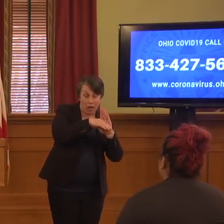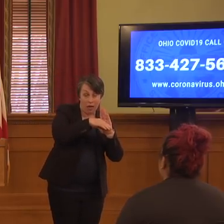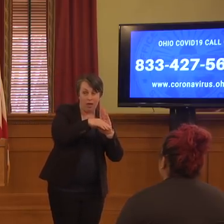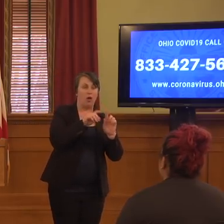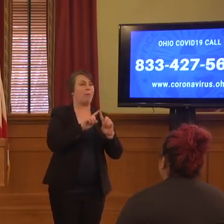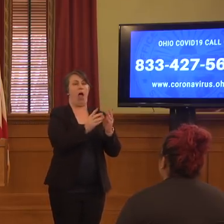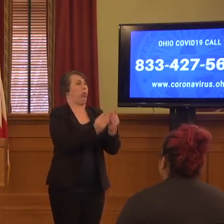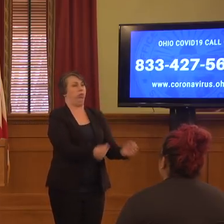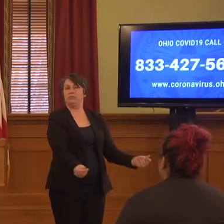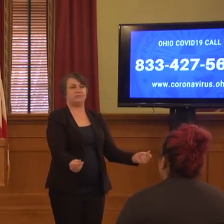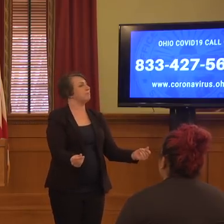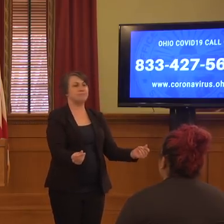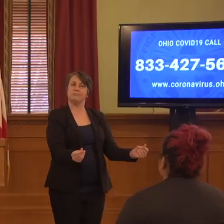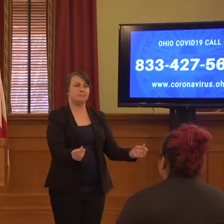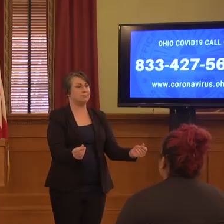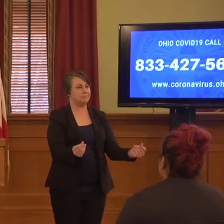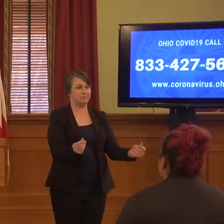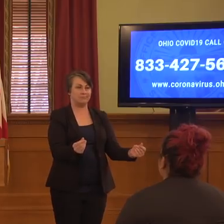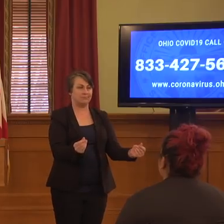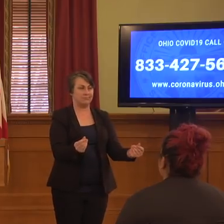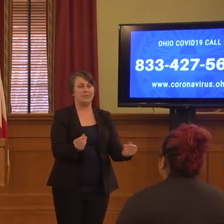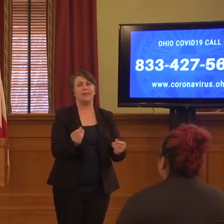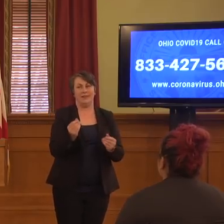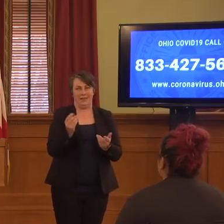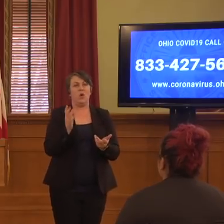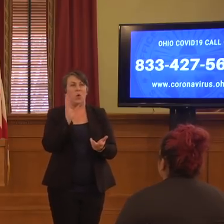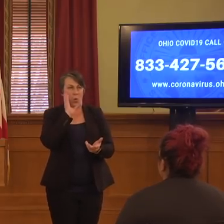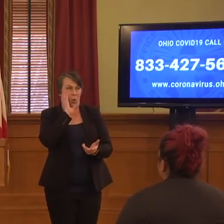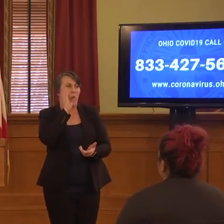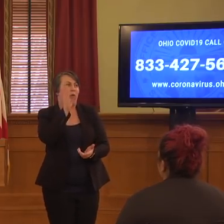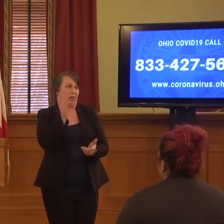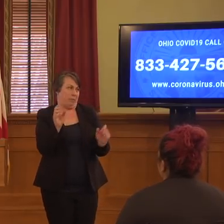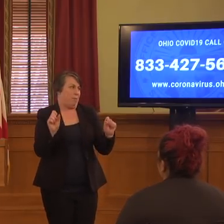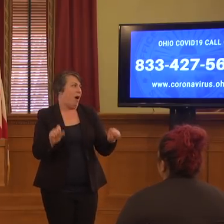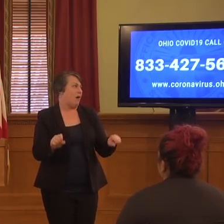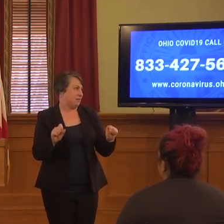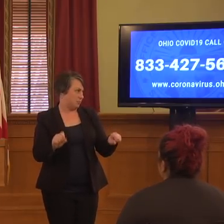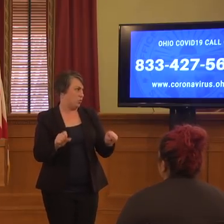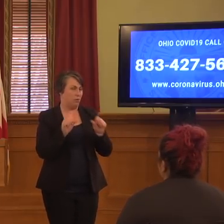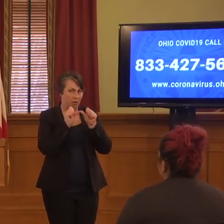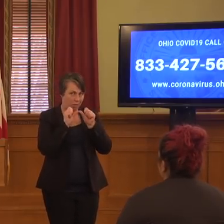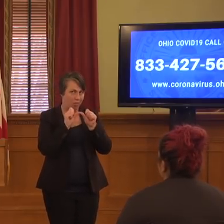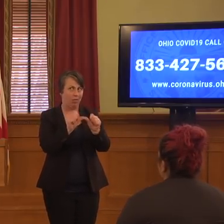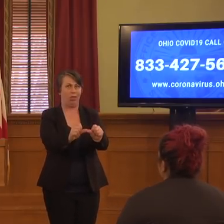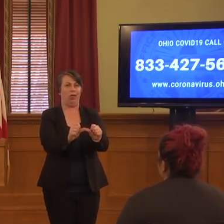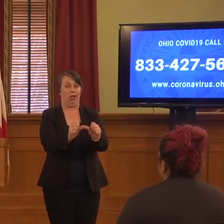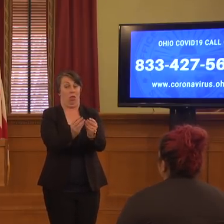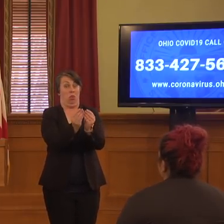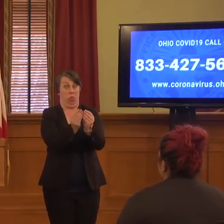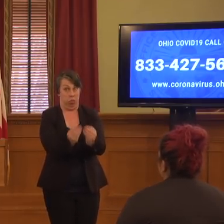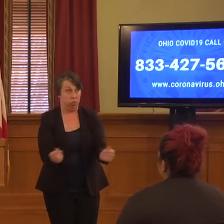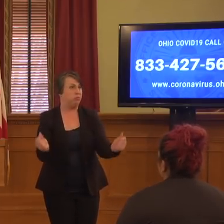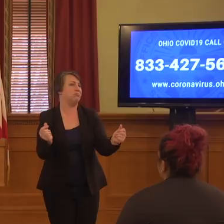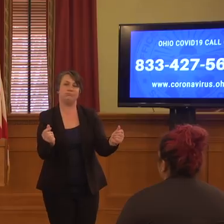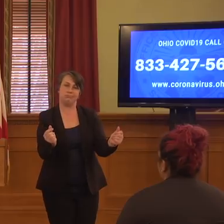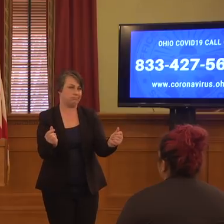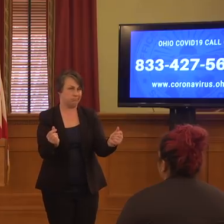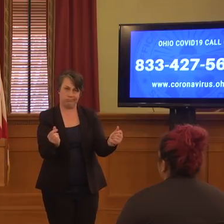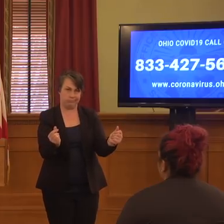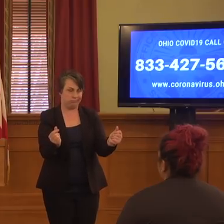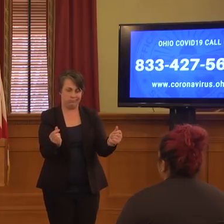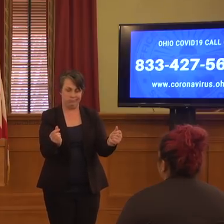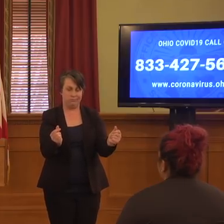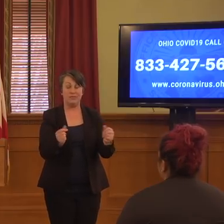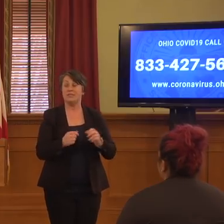as tightly together, there is some thought that it won't go away altogether. Typically with some of